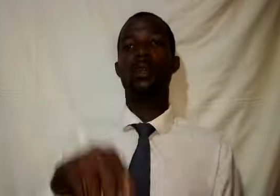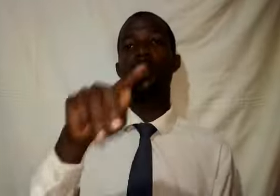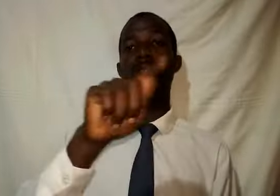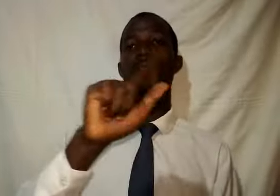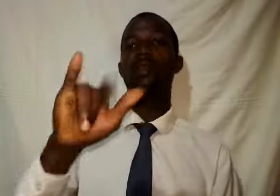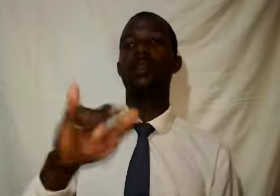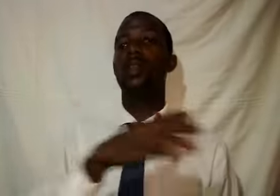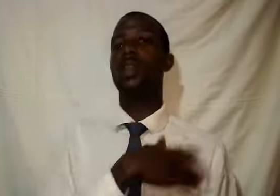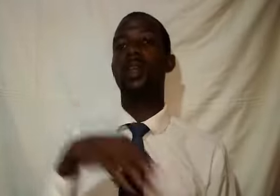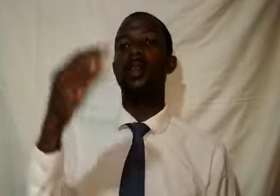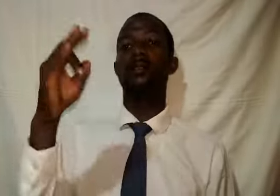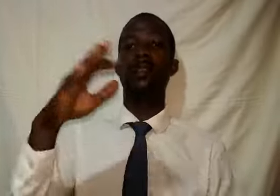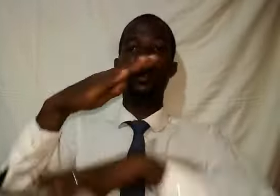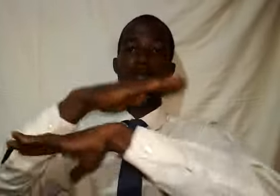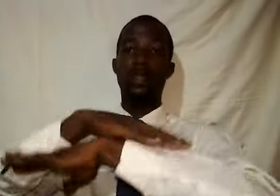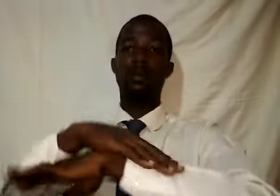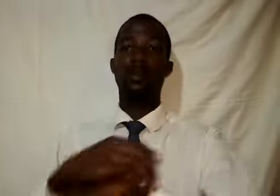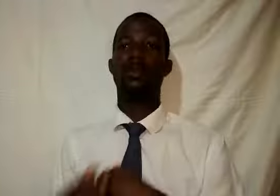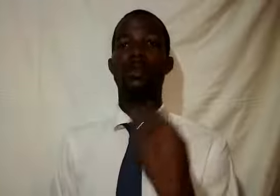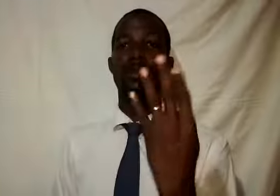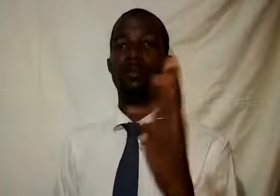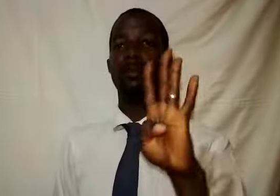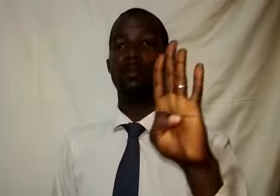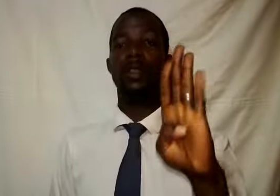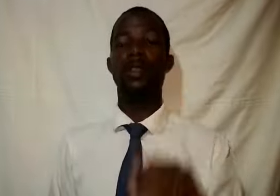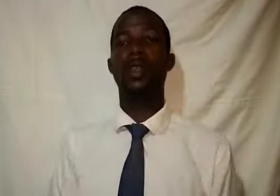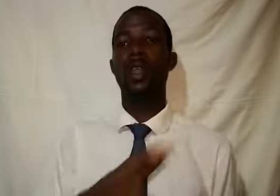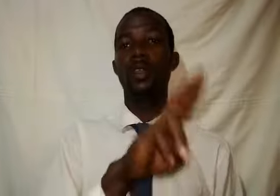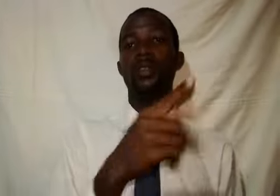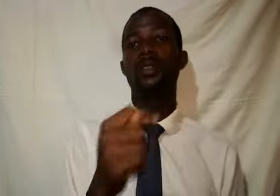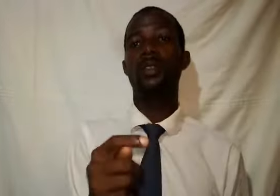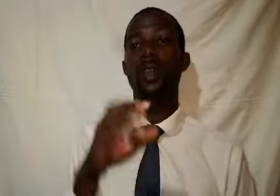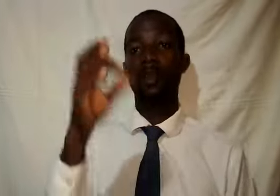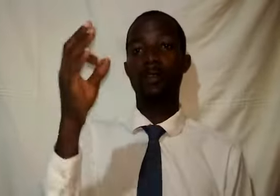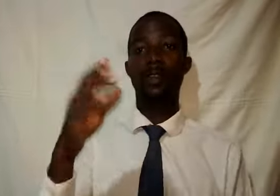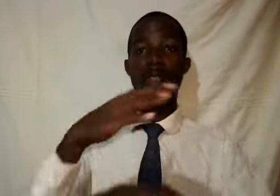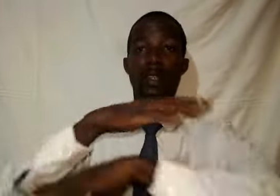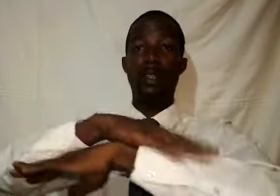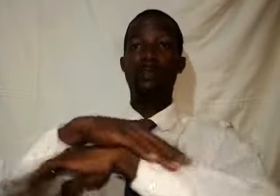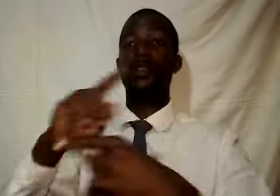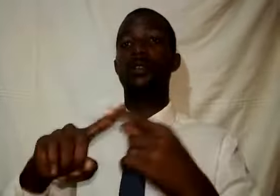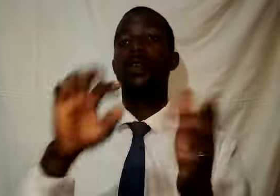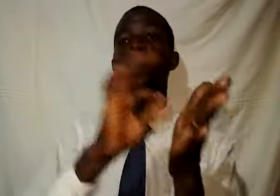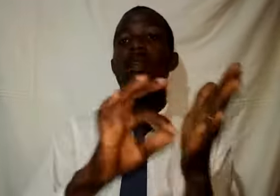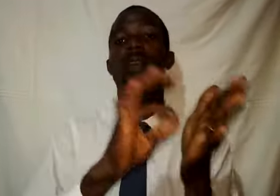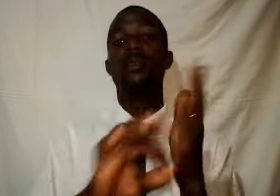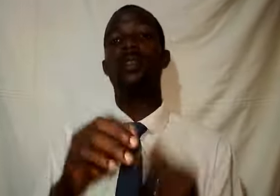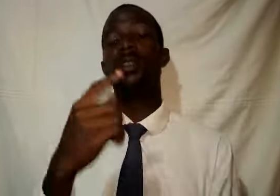frequency table. B. Use the frequency table to calculate the